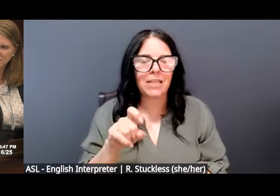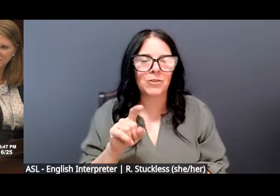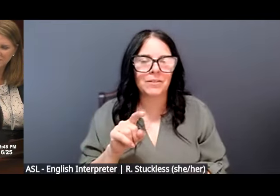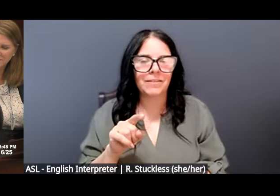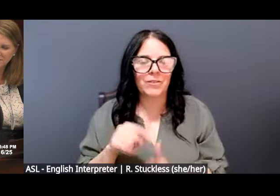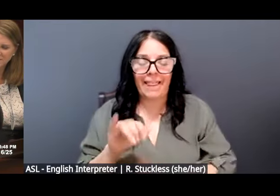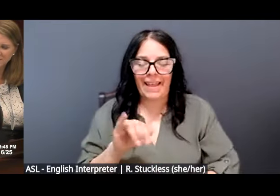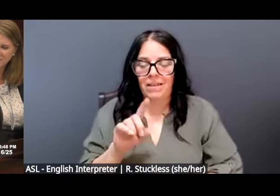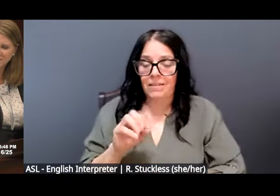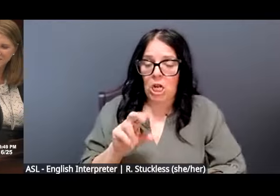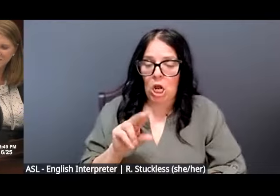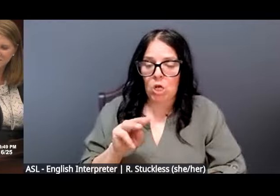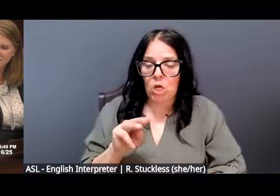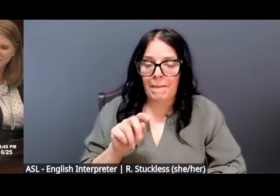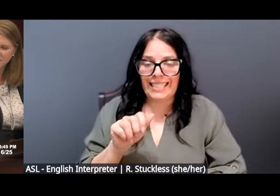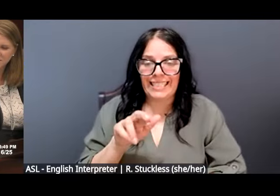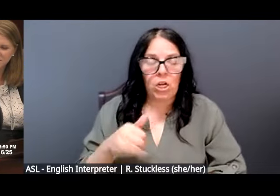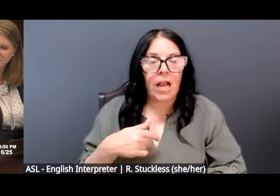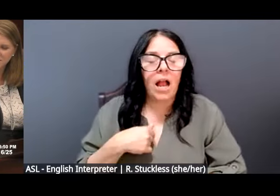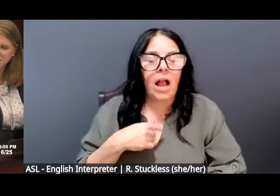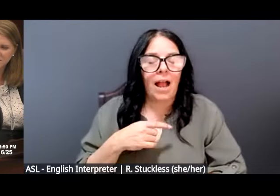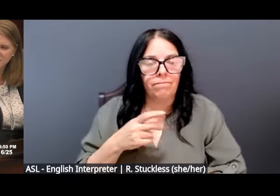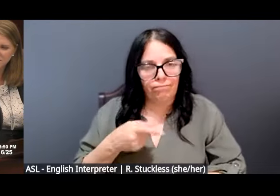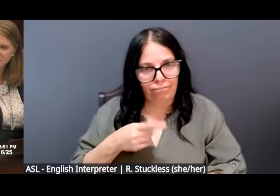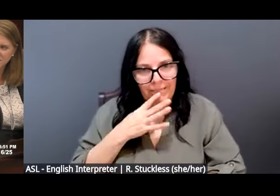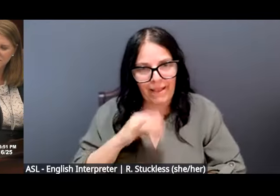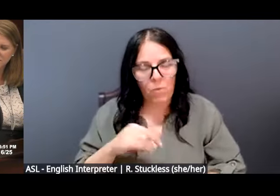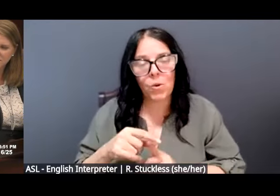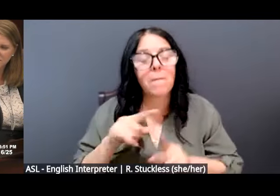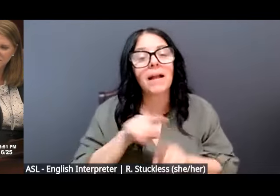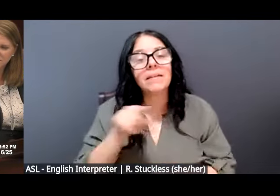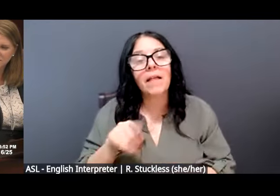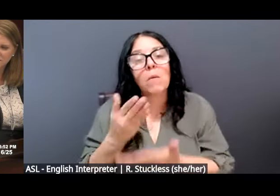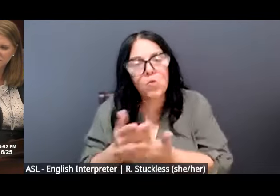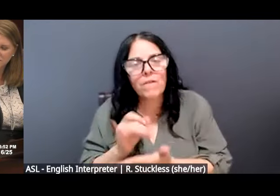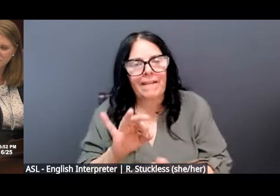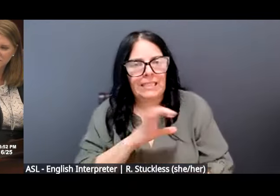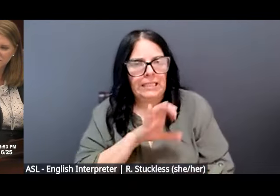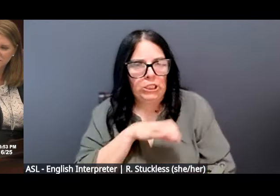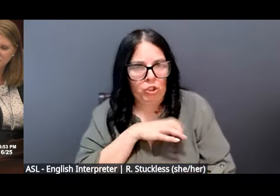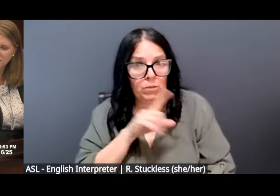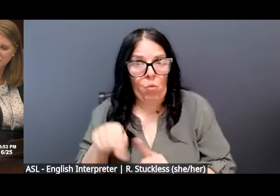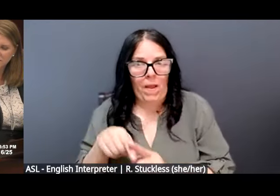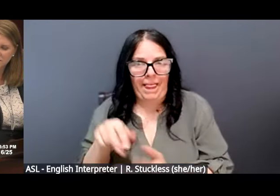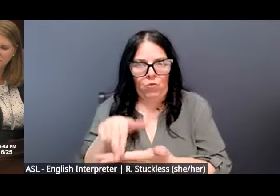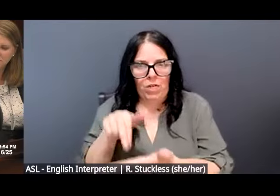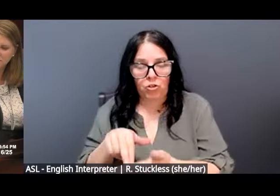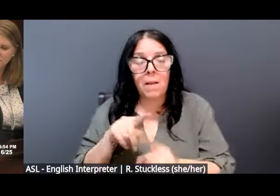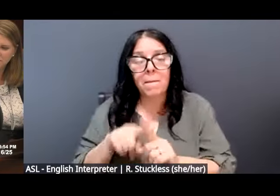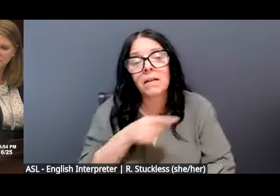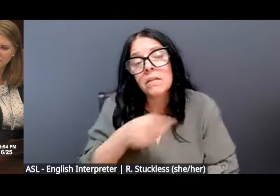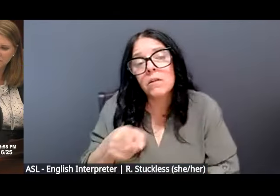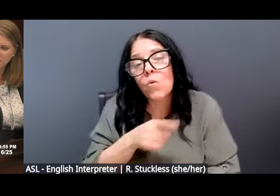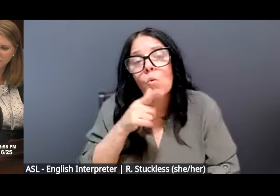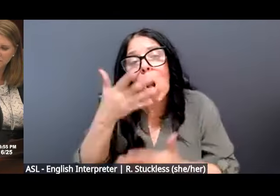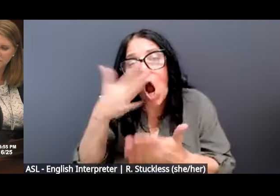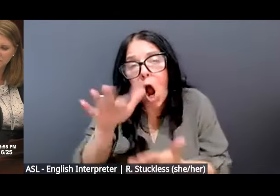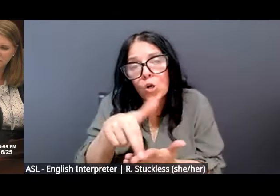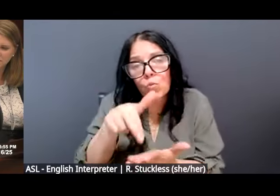to call it, when they're doing their registration. But for registrations that are currently in the qualified voter